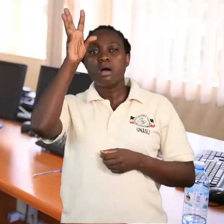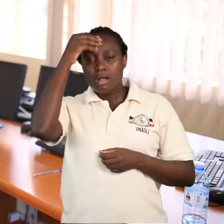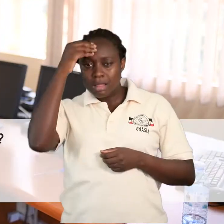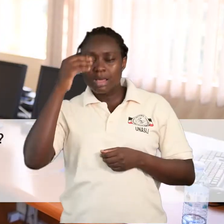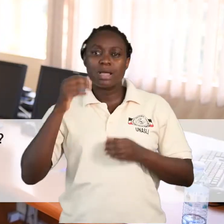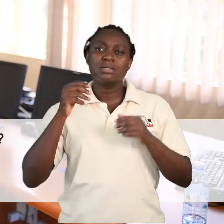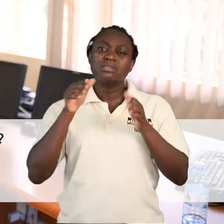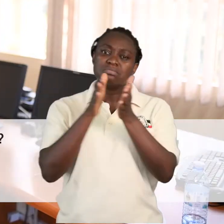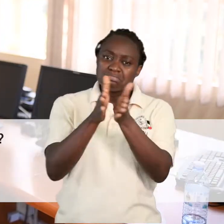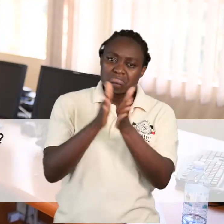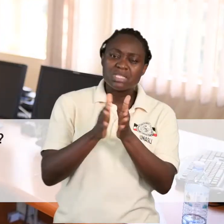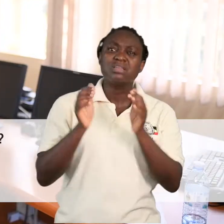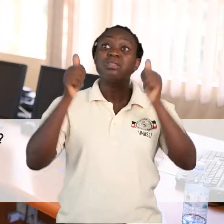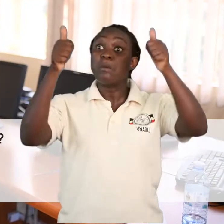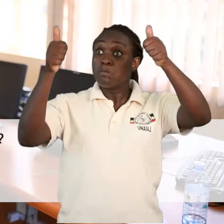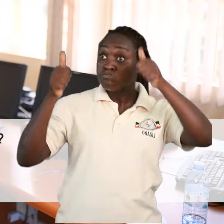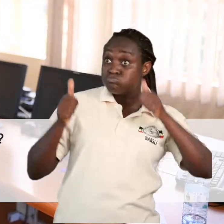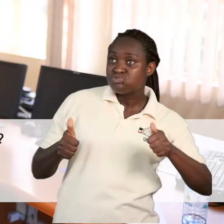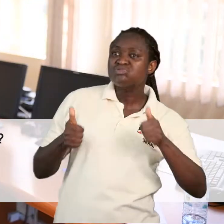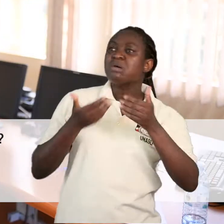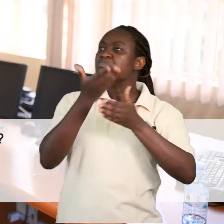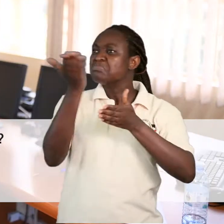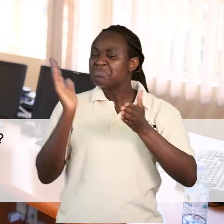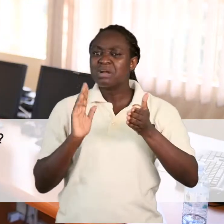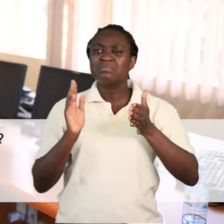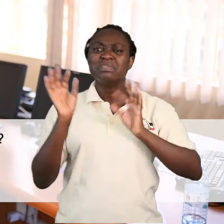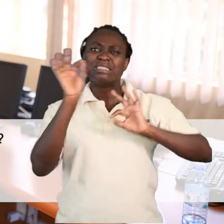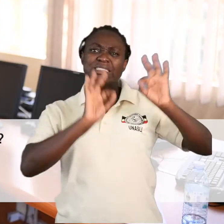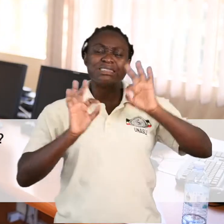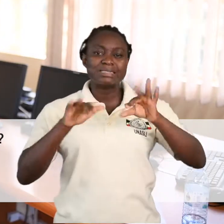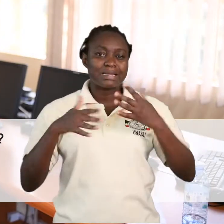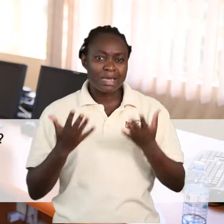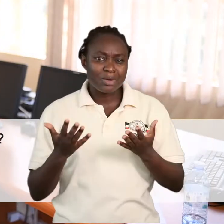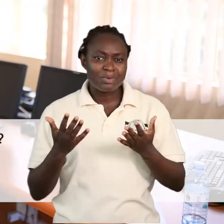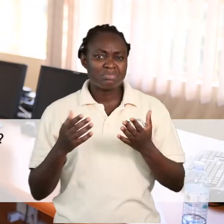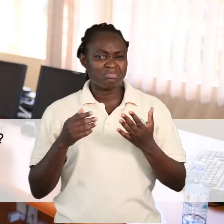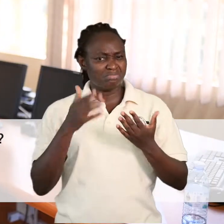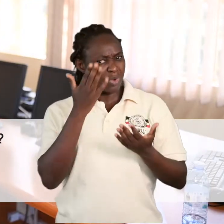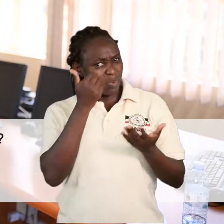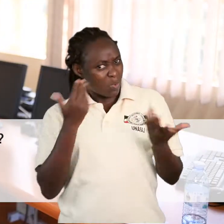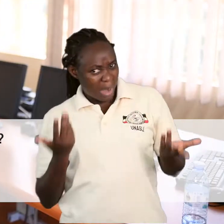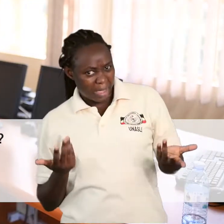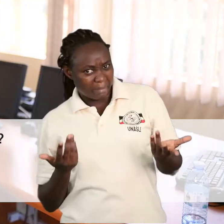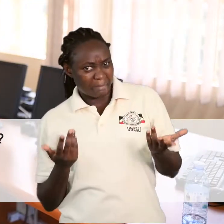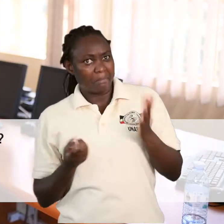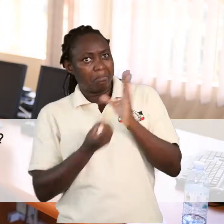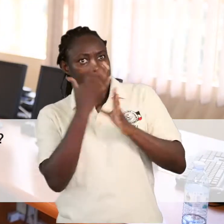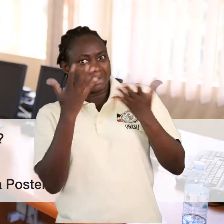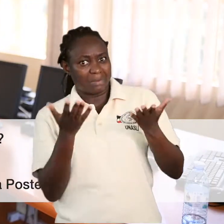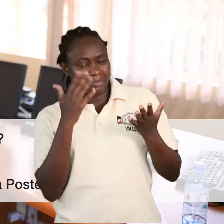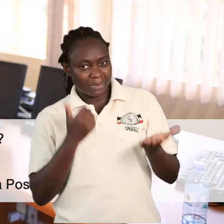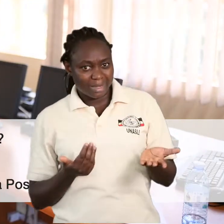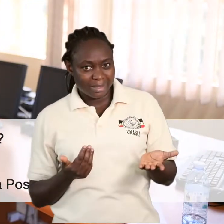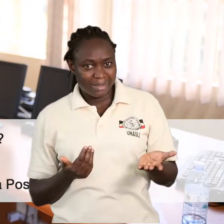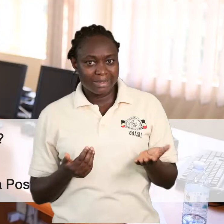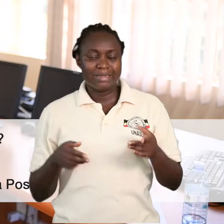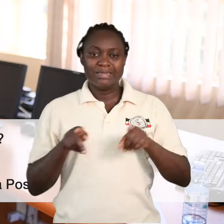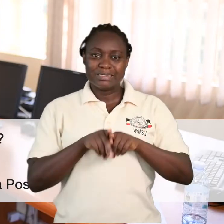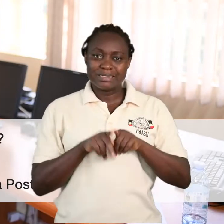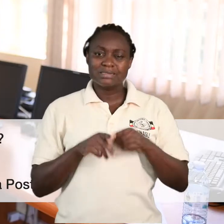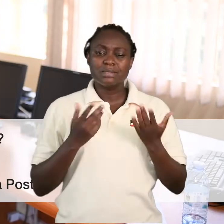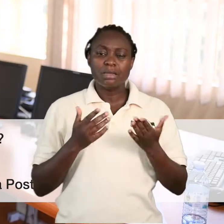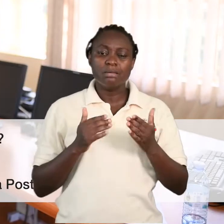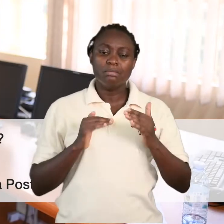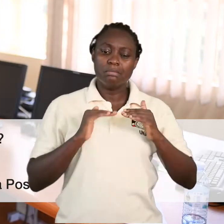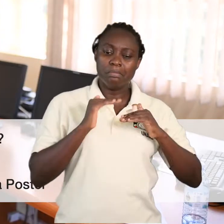We shall also get to learn why poster designing. And we shall also get to learn the steps